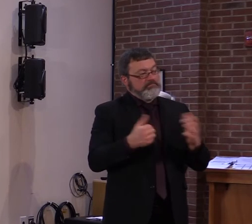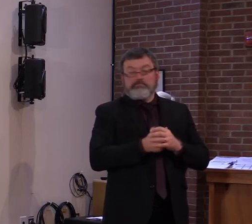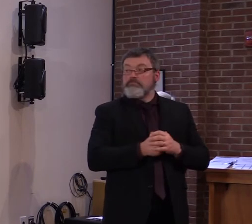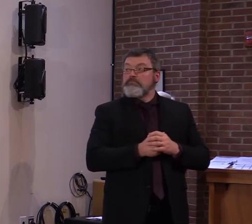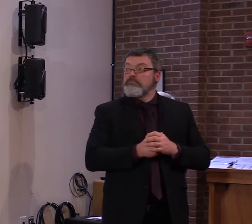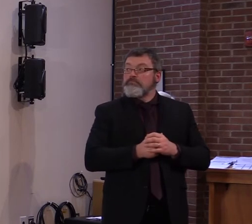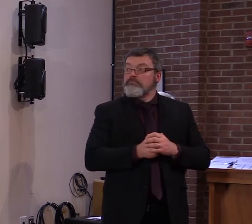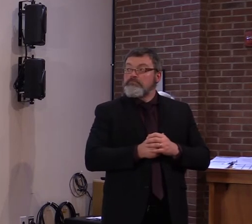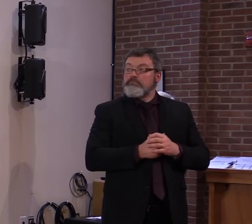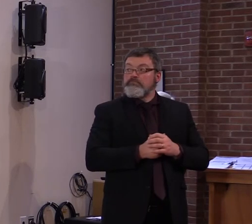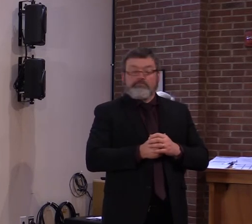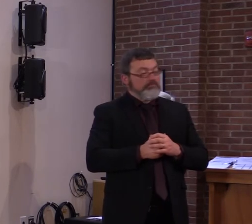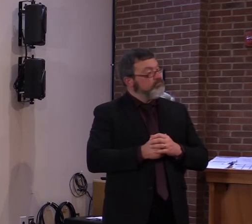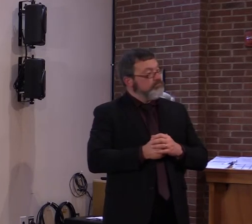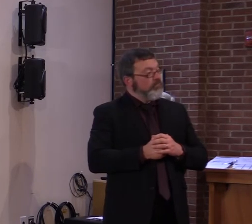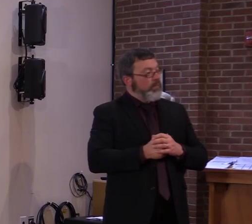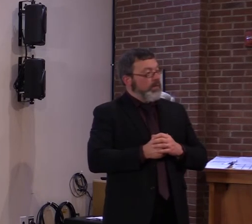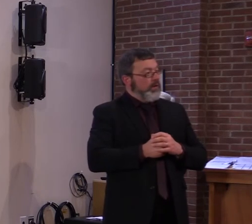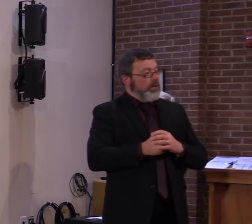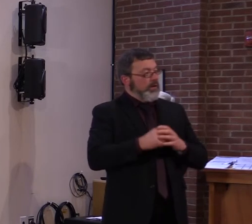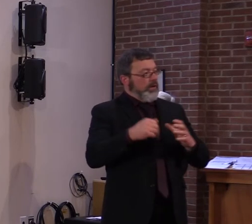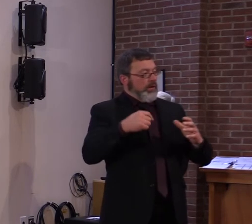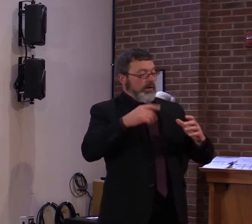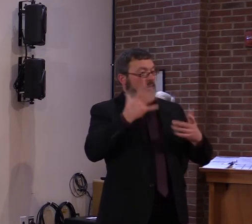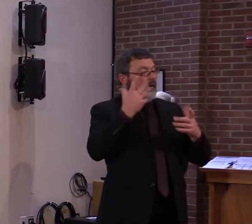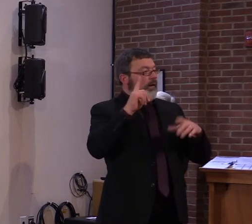random thing to pick one over another.